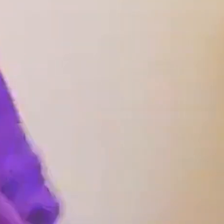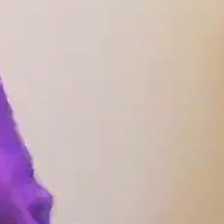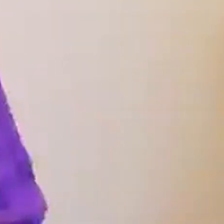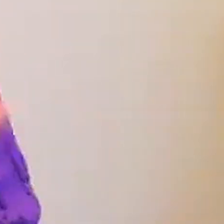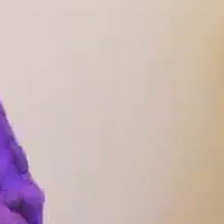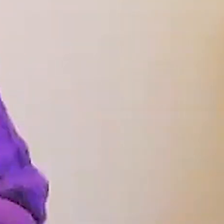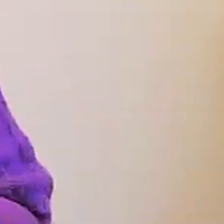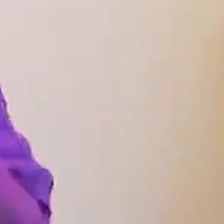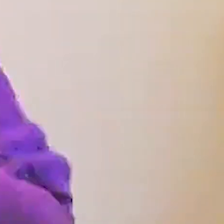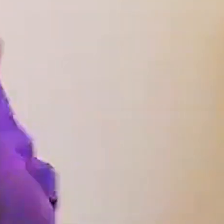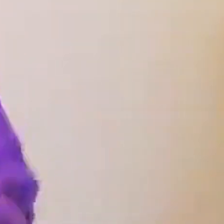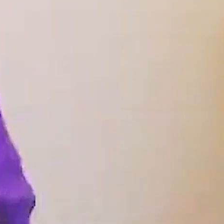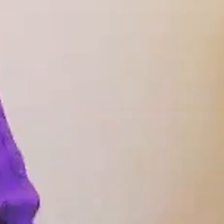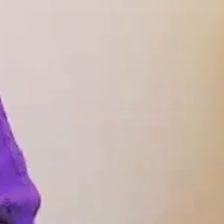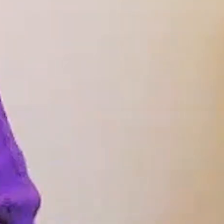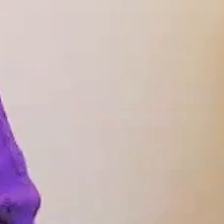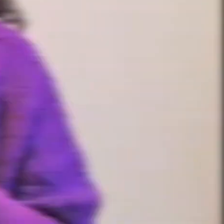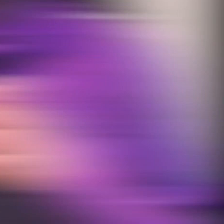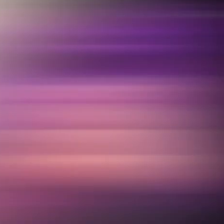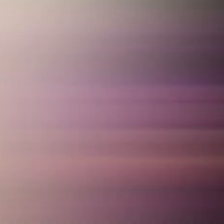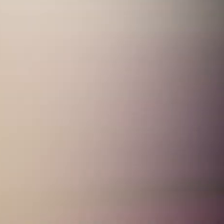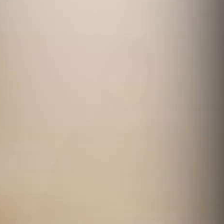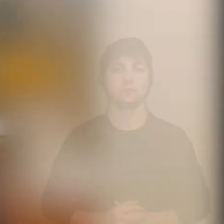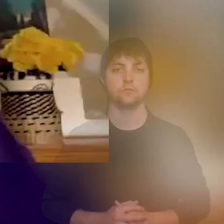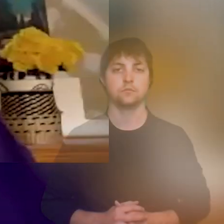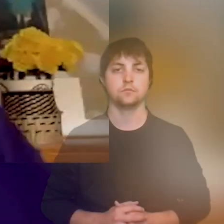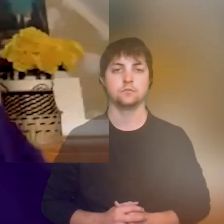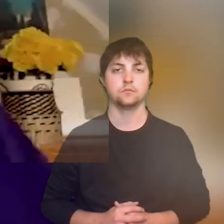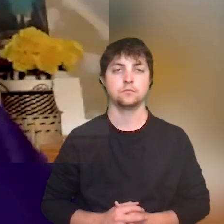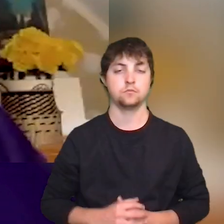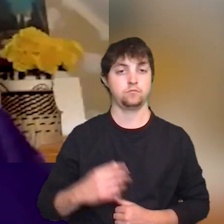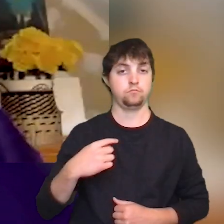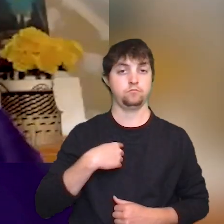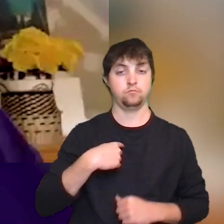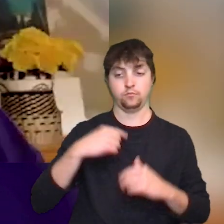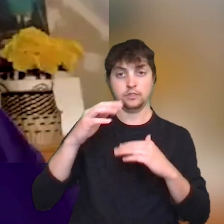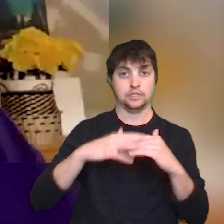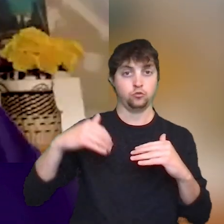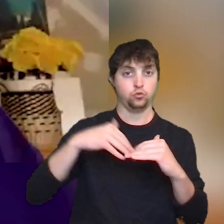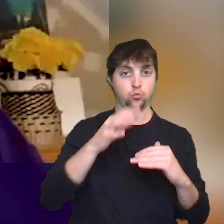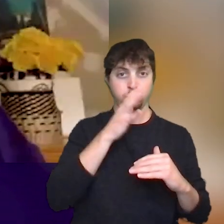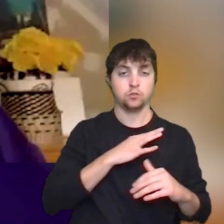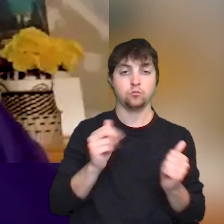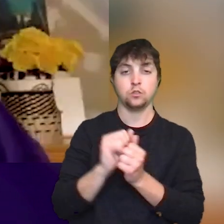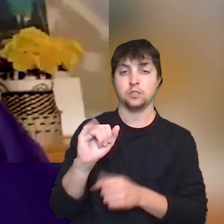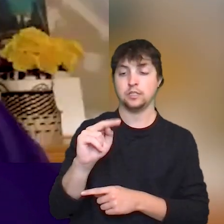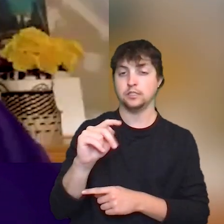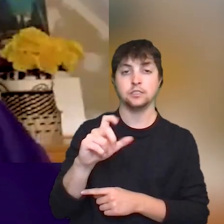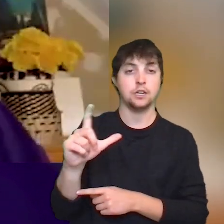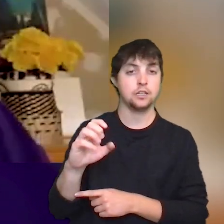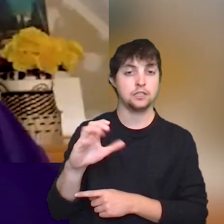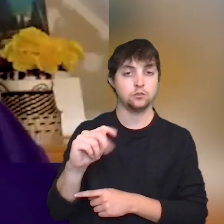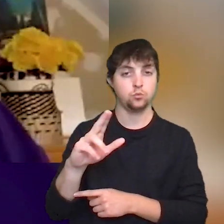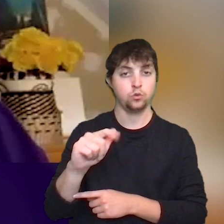to consider the diversity. Head and shoulders shot of Kelly. I am an Indigenous woman with an